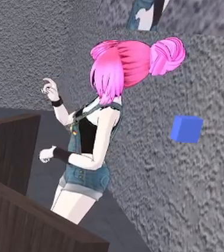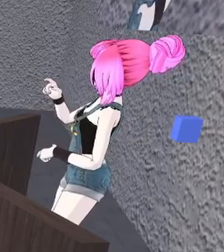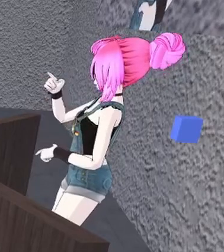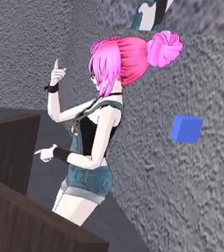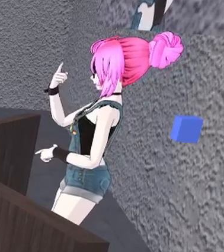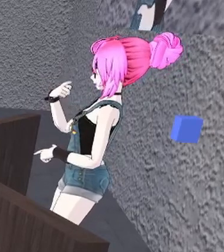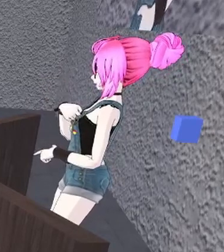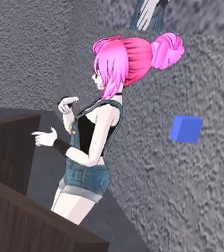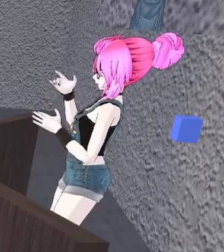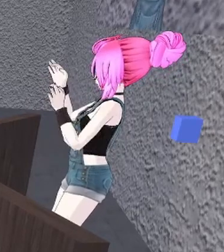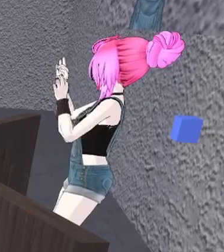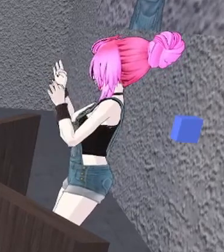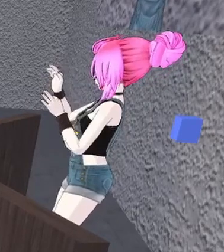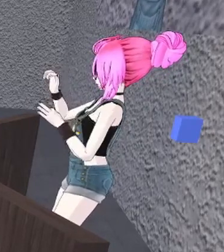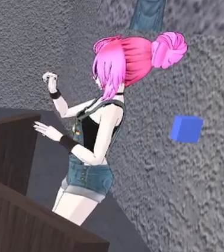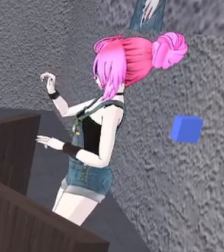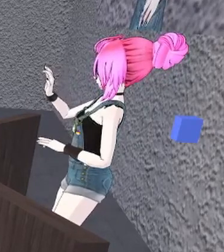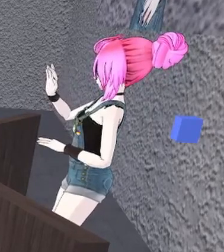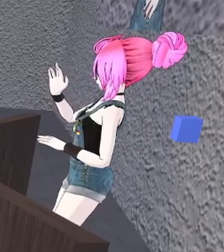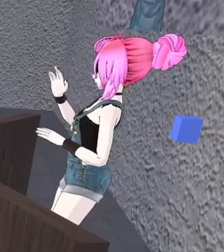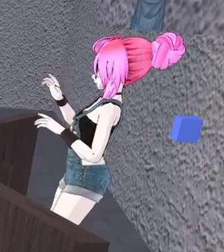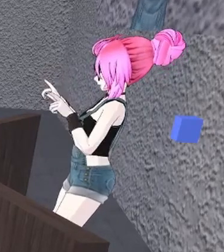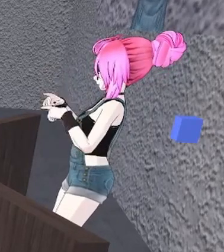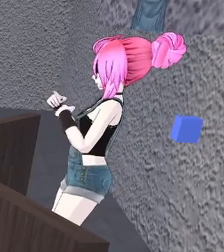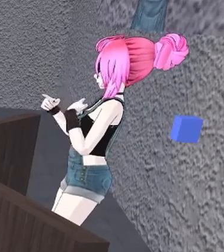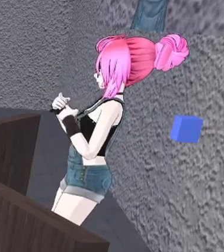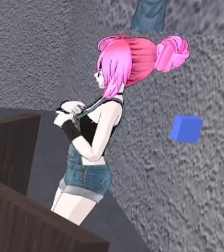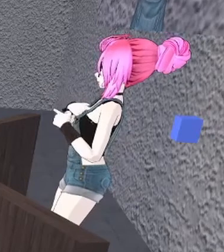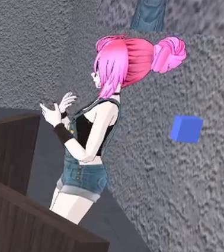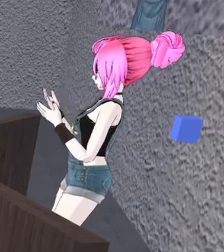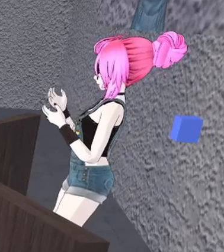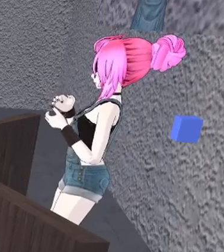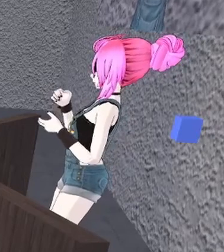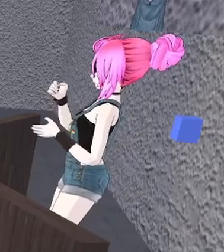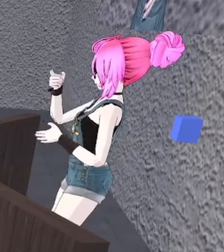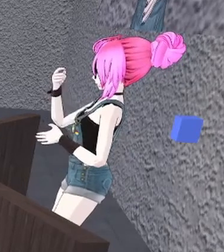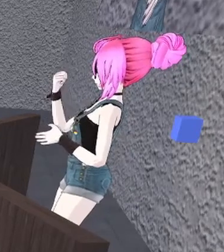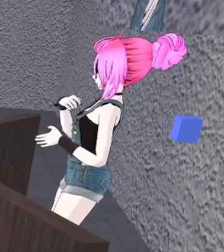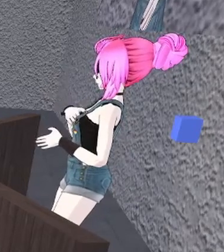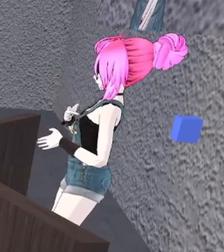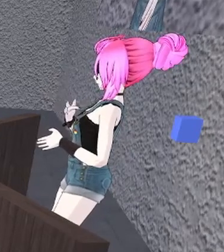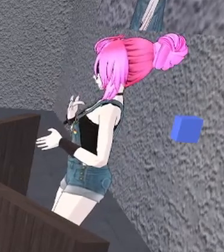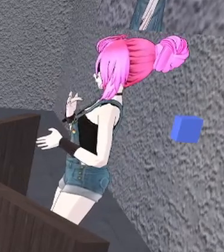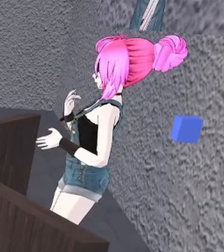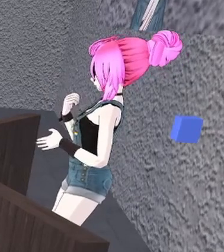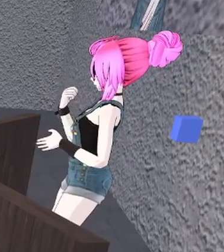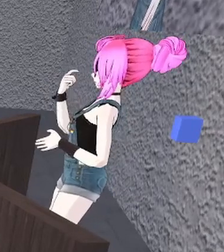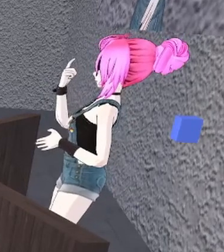knowledge in sign, but I really want to learn because I always feel like when I'm trying to understand, I have to put them through this burden